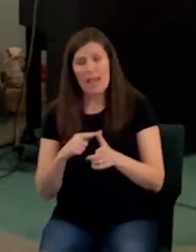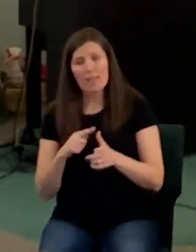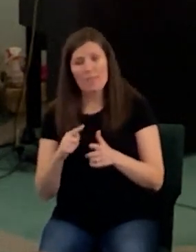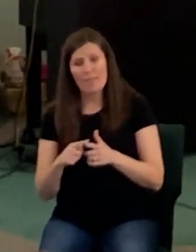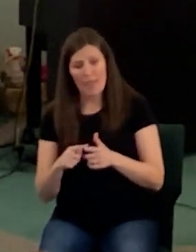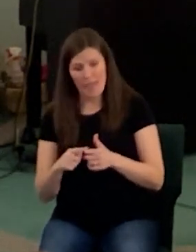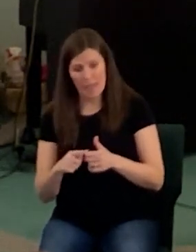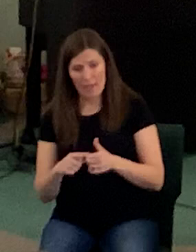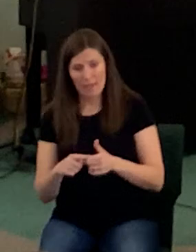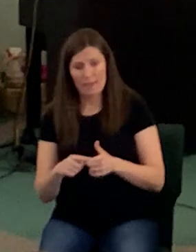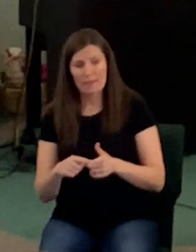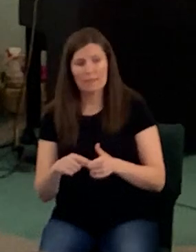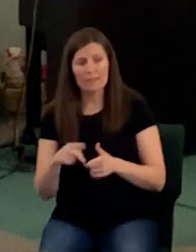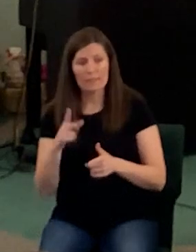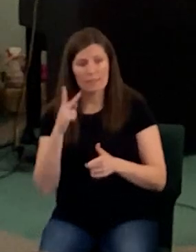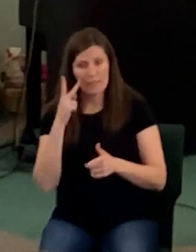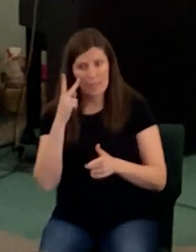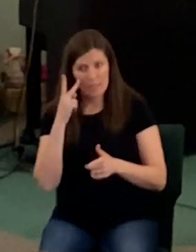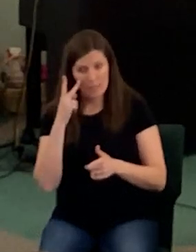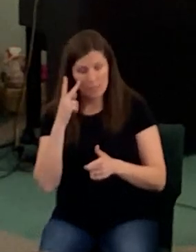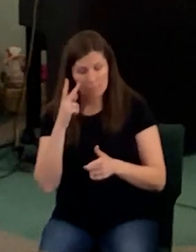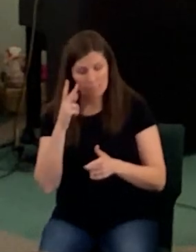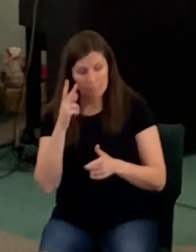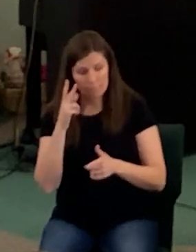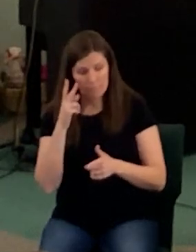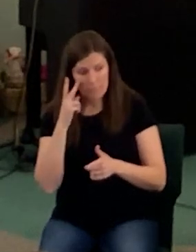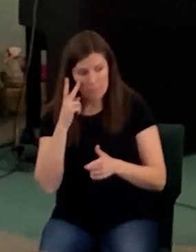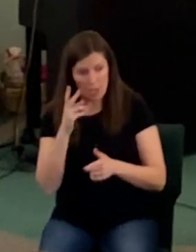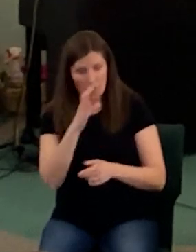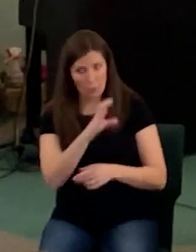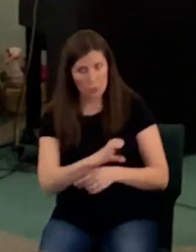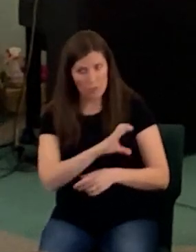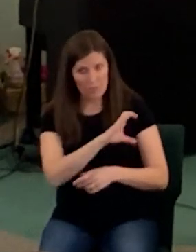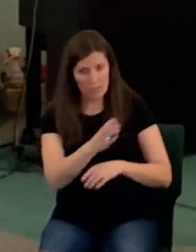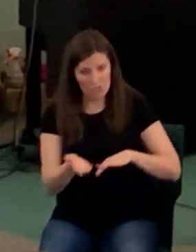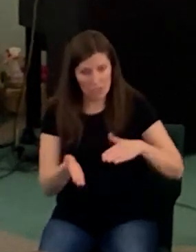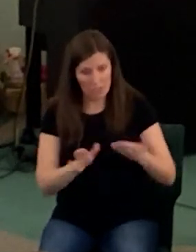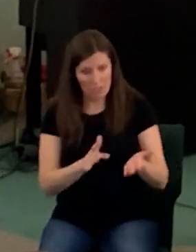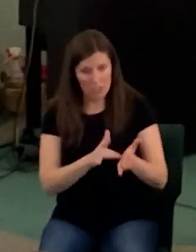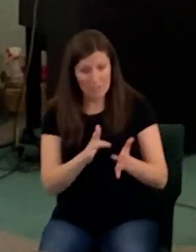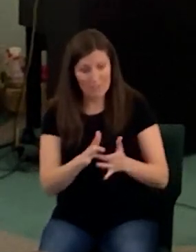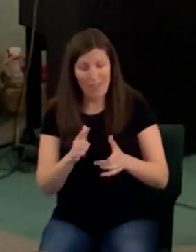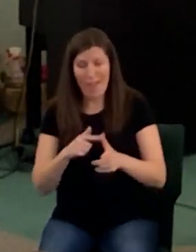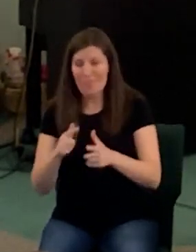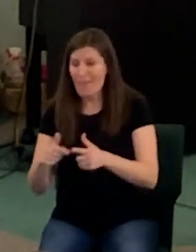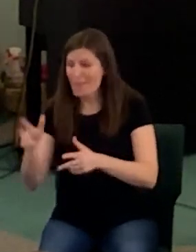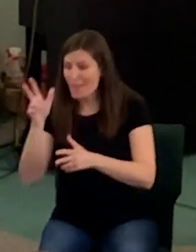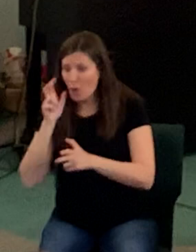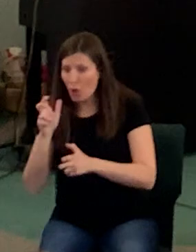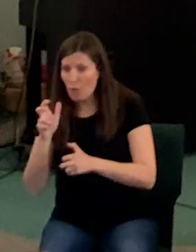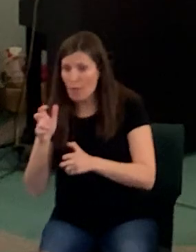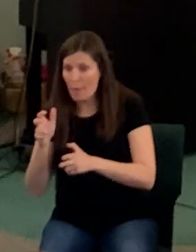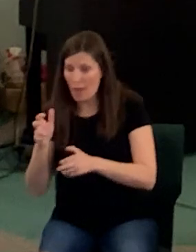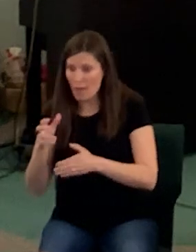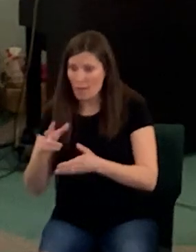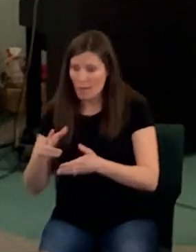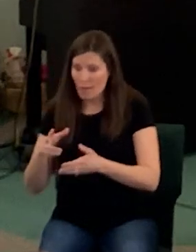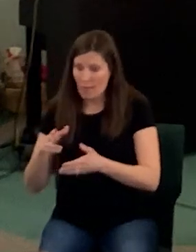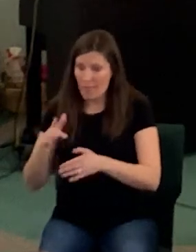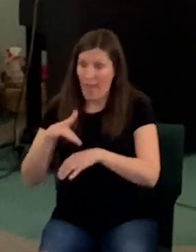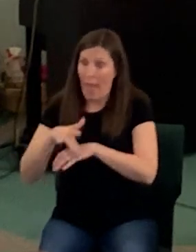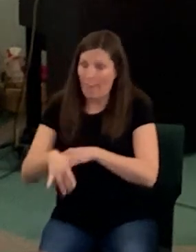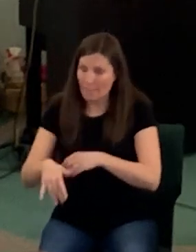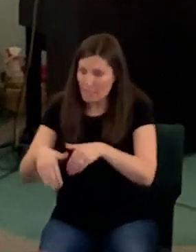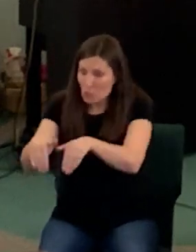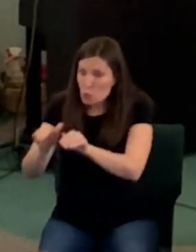And then heard about his empty tomb later. And as John tells these stories one after another, and